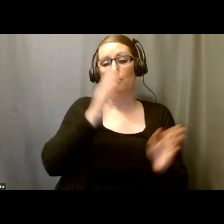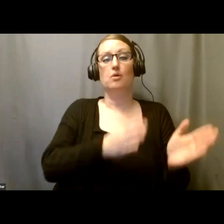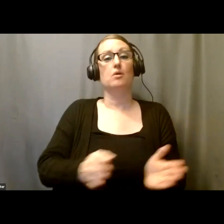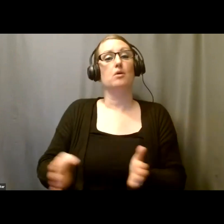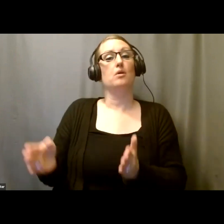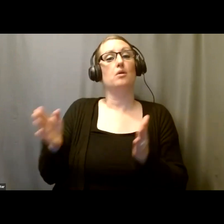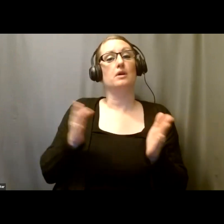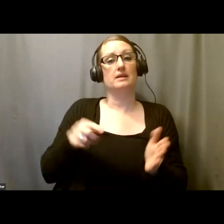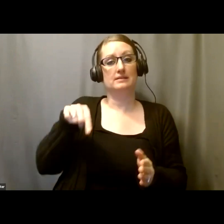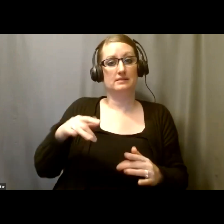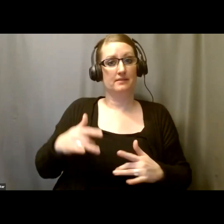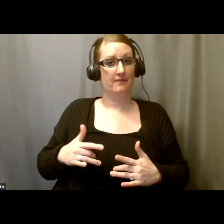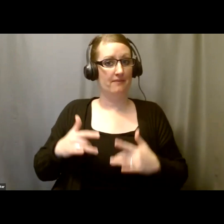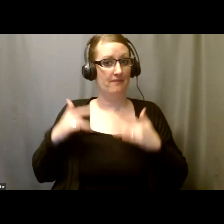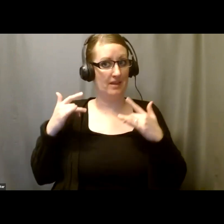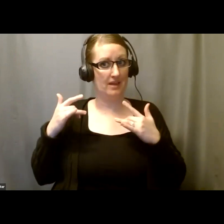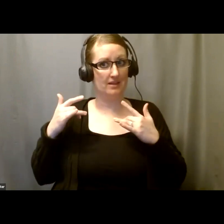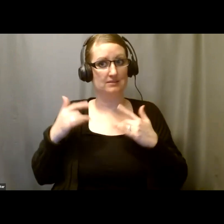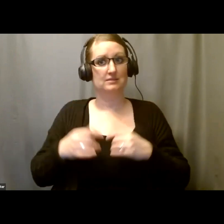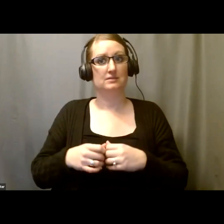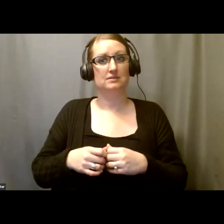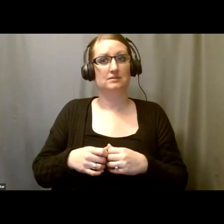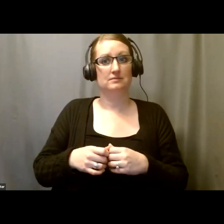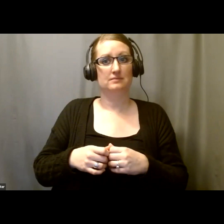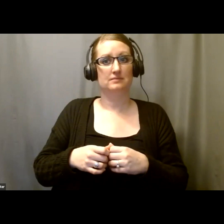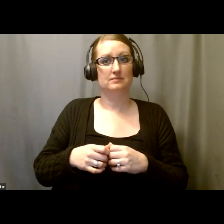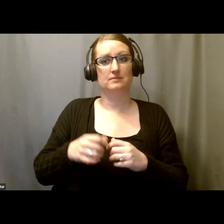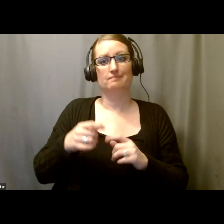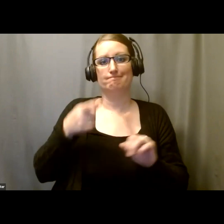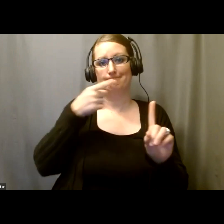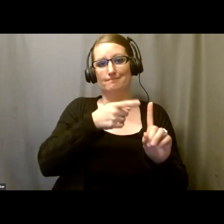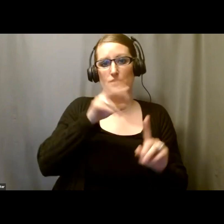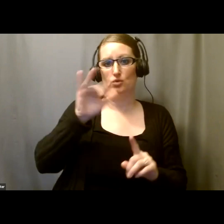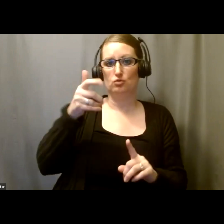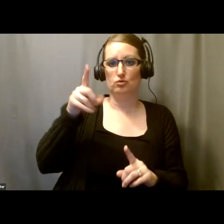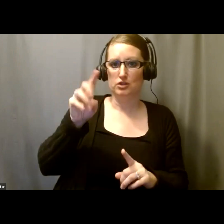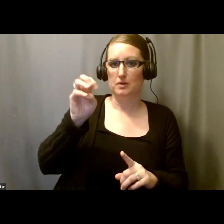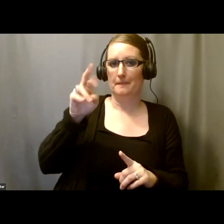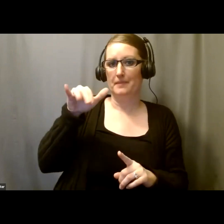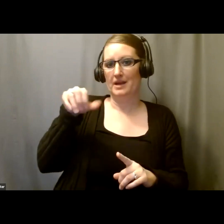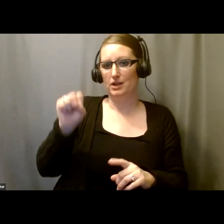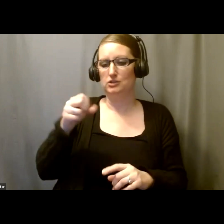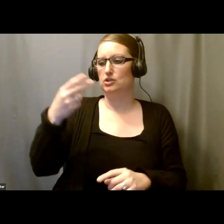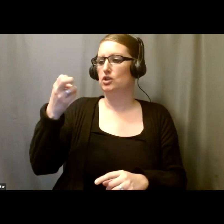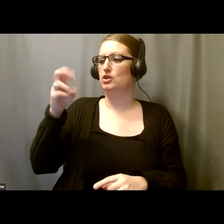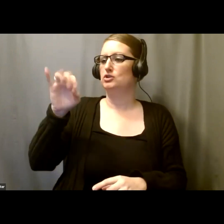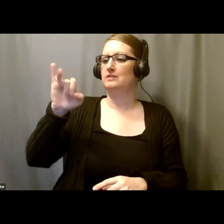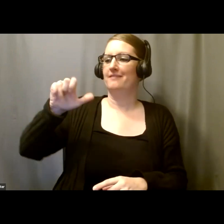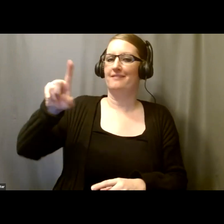organizing this event on the occasion of Richard Meyer's great Hirshfield exhibition.